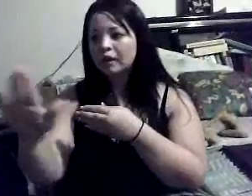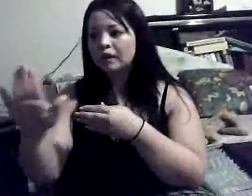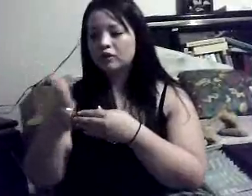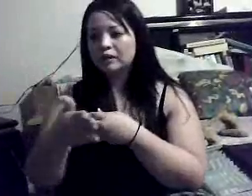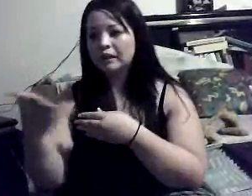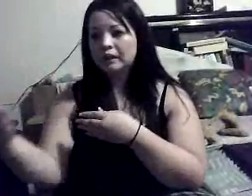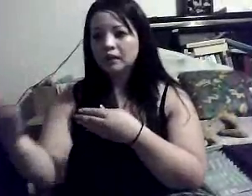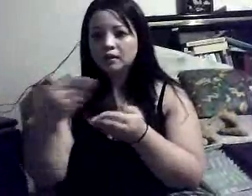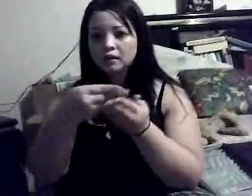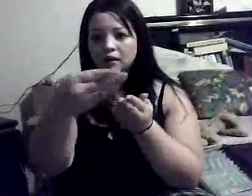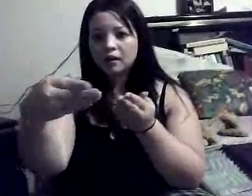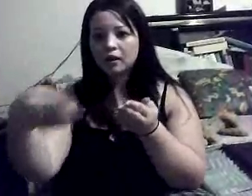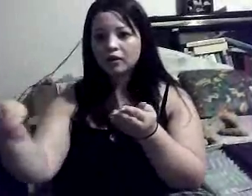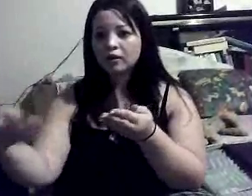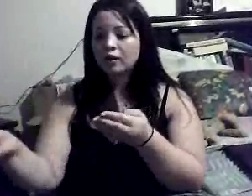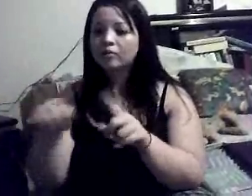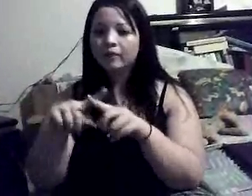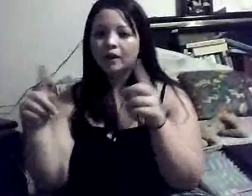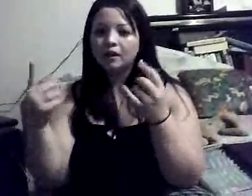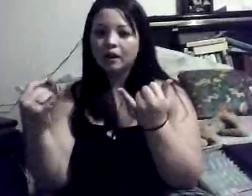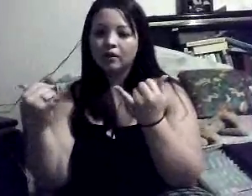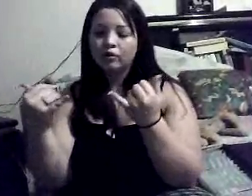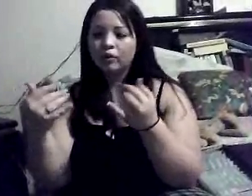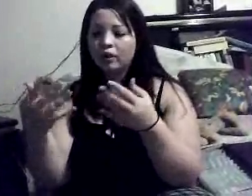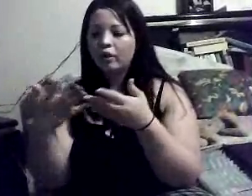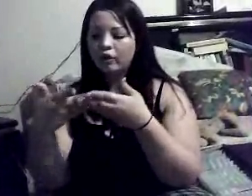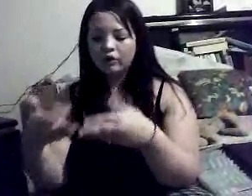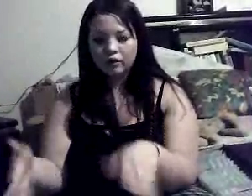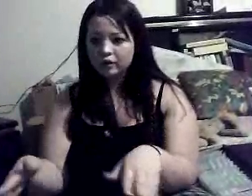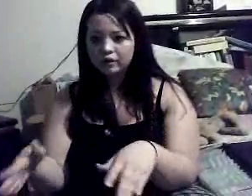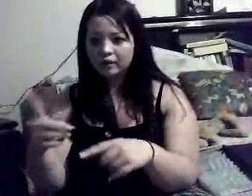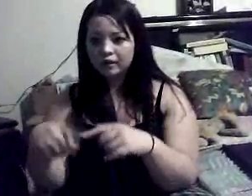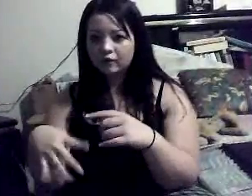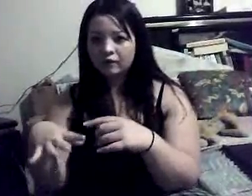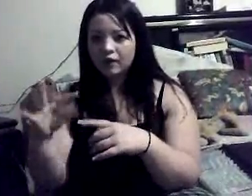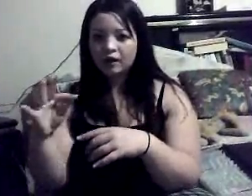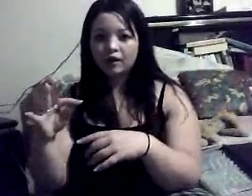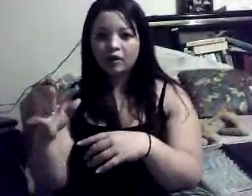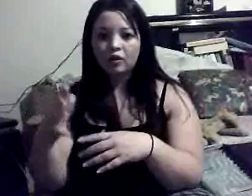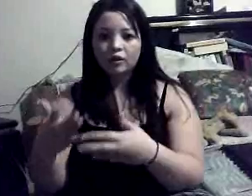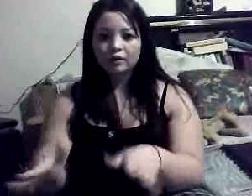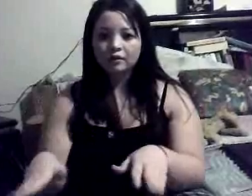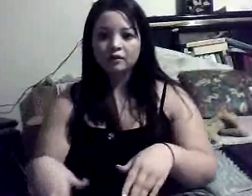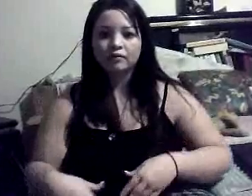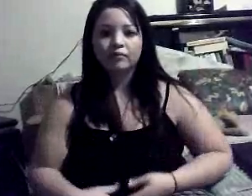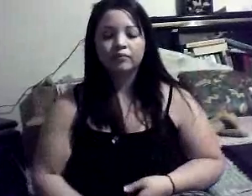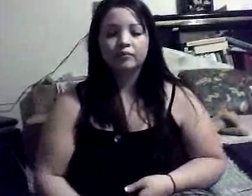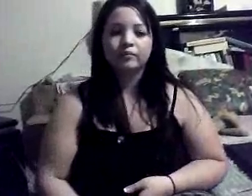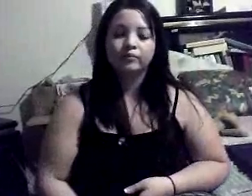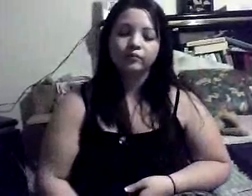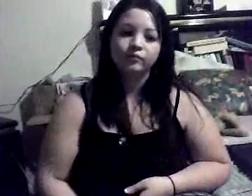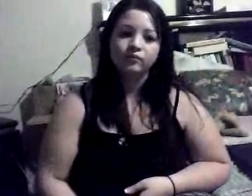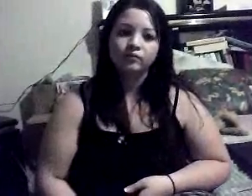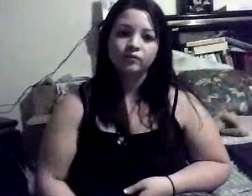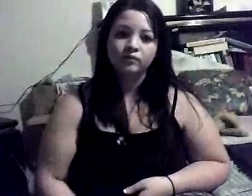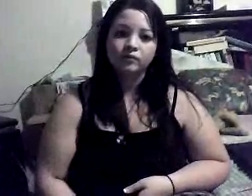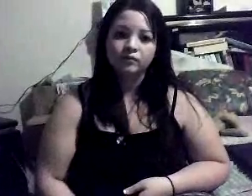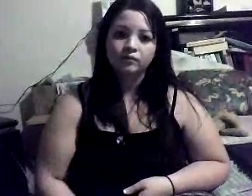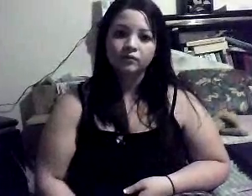There's many things I wish I would have been able to have, like the old monk's bench, which was in fact a bench which